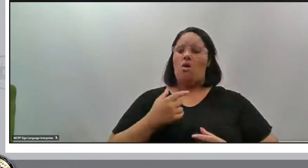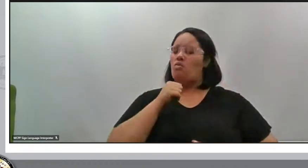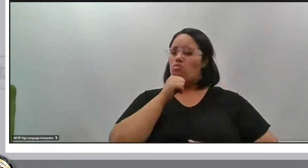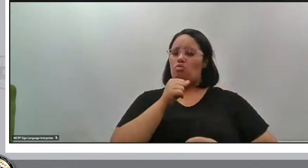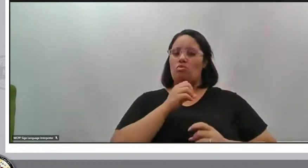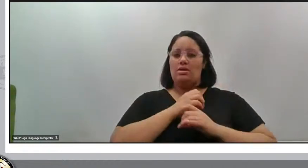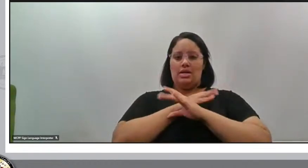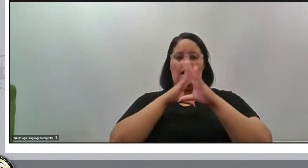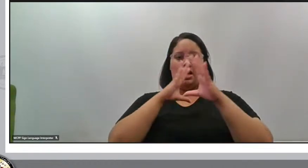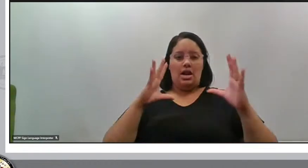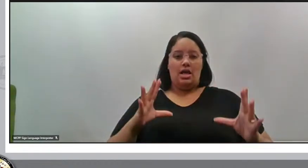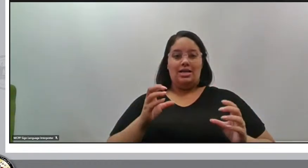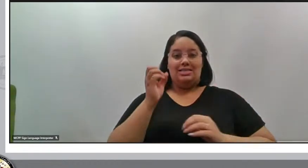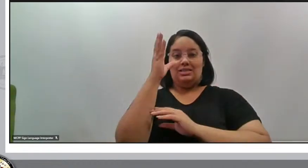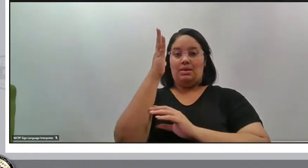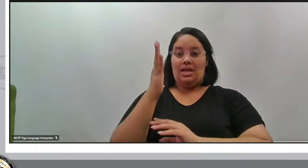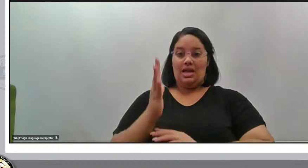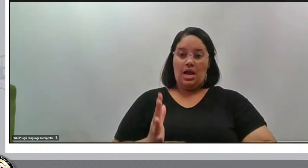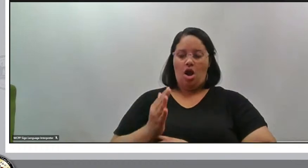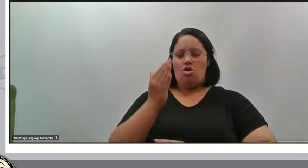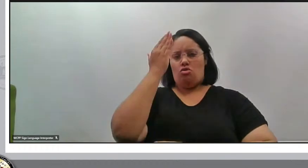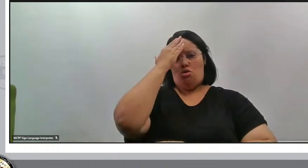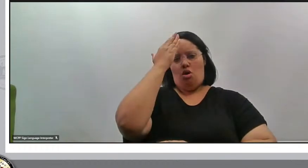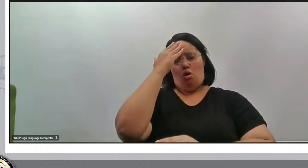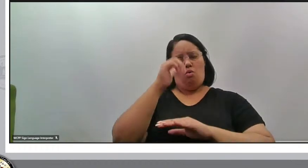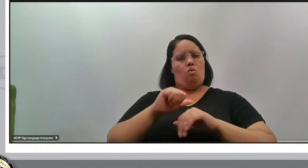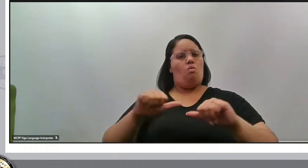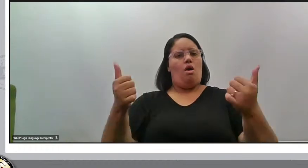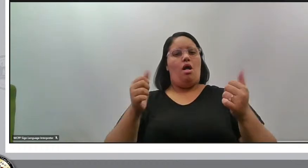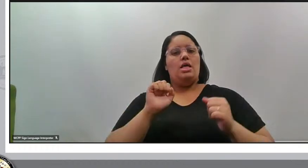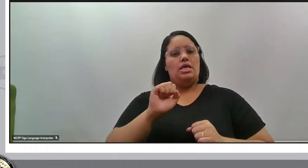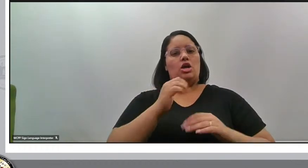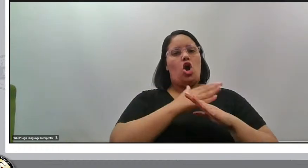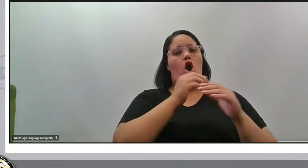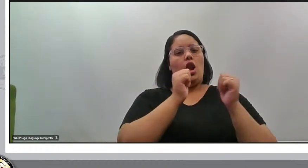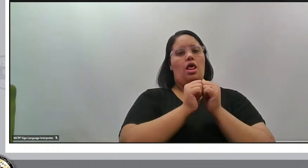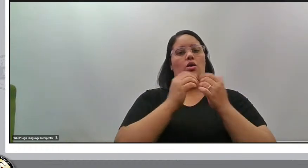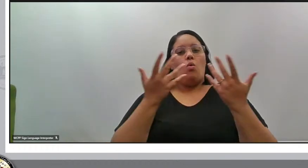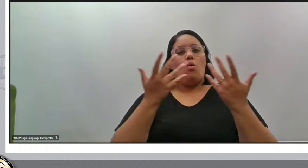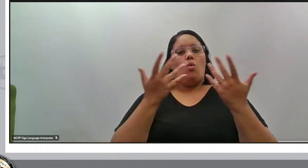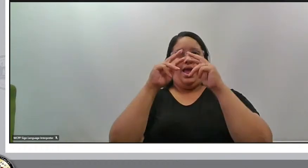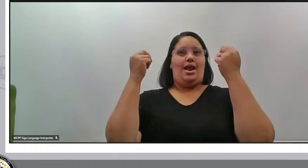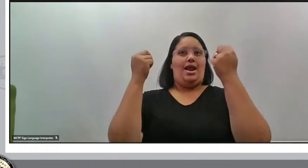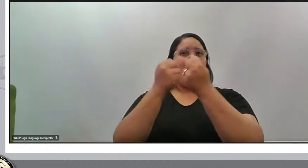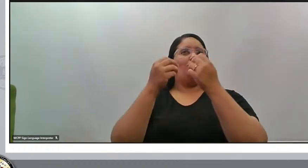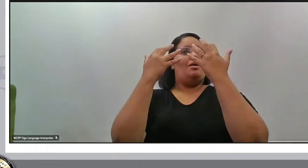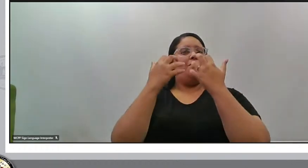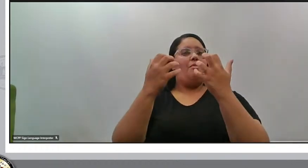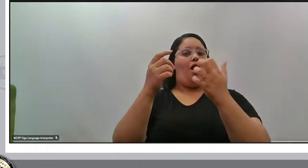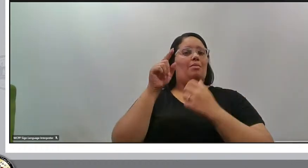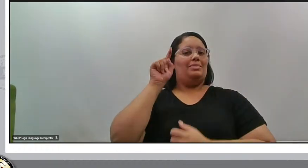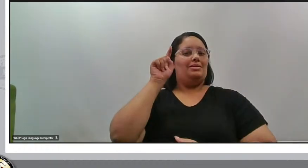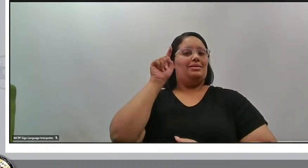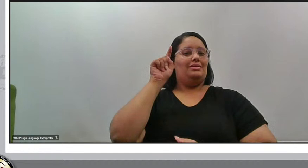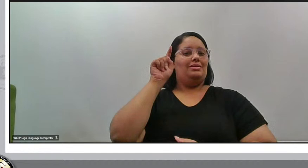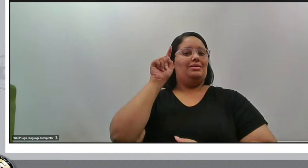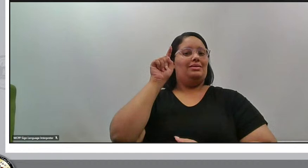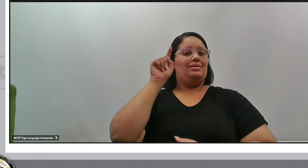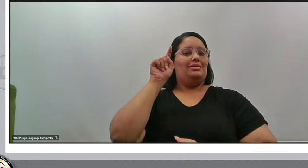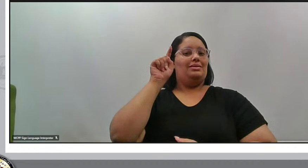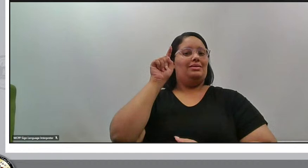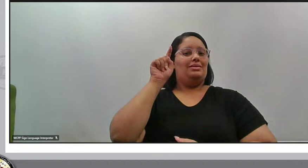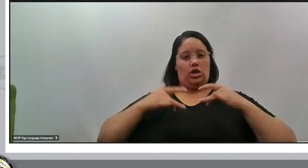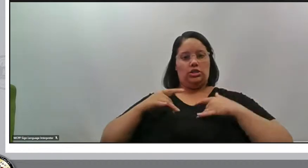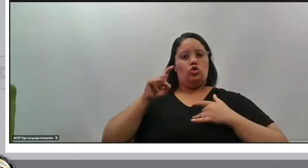that the Speaker knows very well that he's got colleagues in the National Parliament, and such concerns would have been raised by